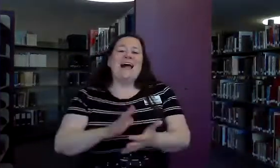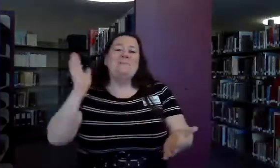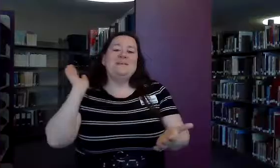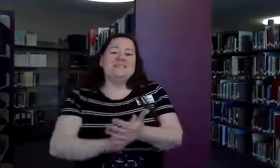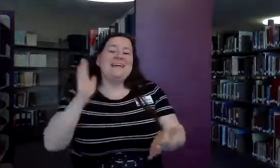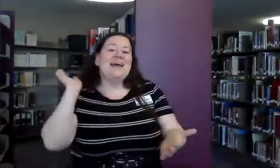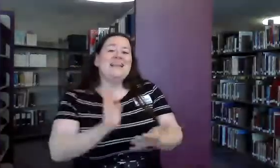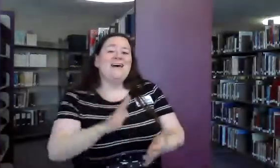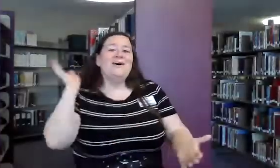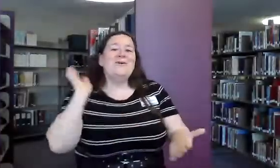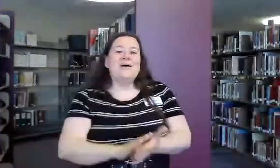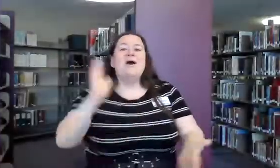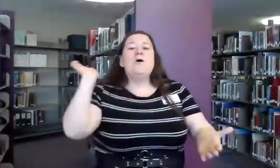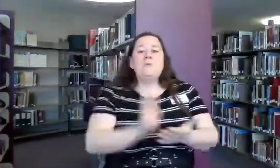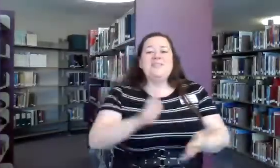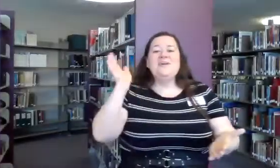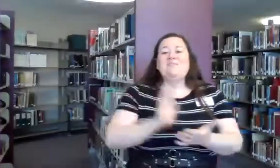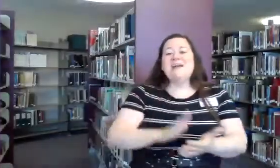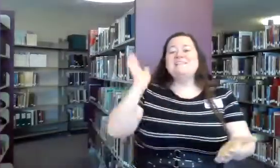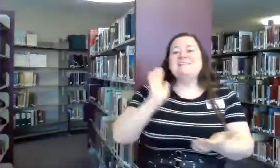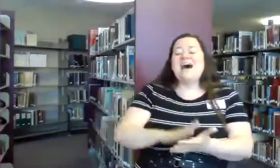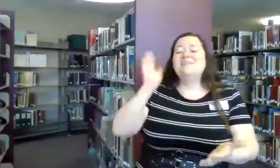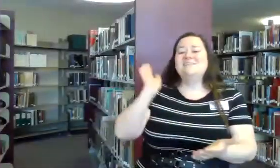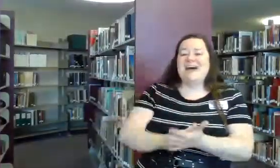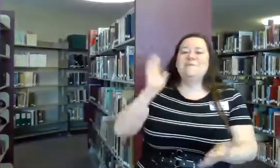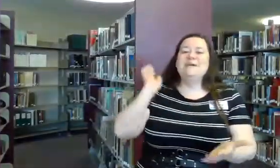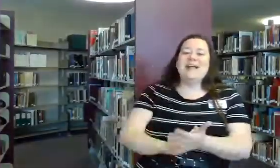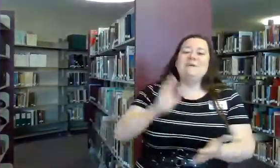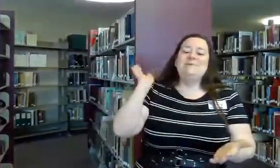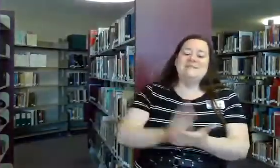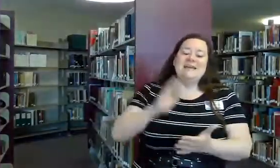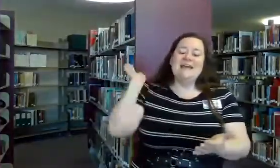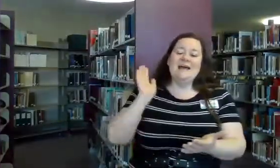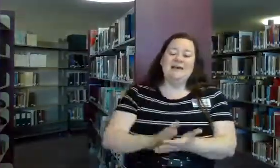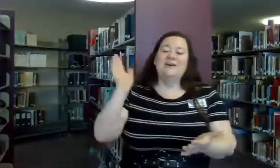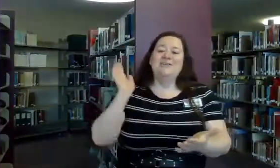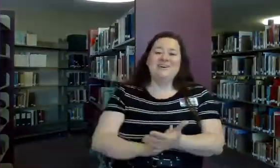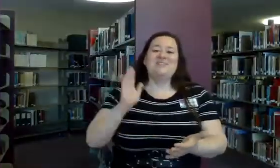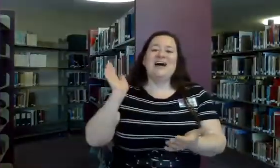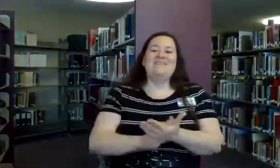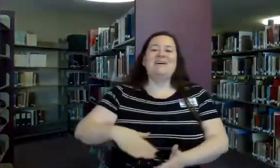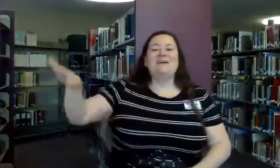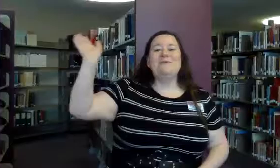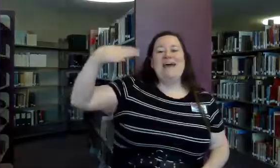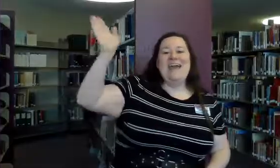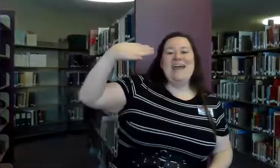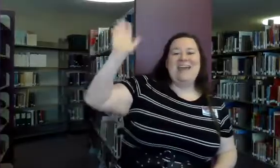clap and sing hello. With our friends at Toddler Time, we clap and sing hello. Good job. Now we're gonna